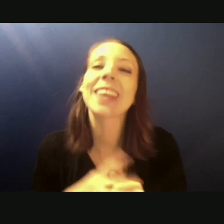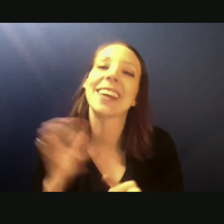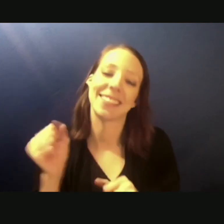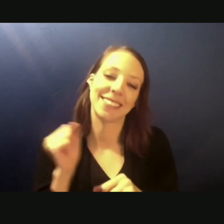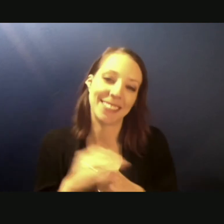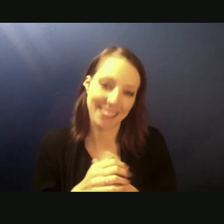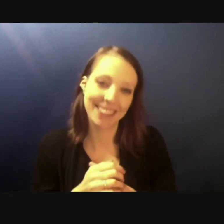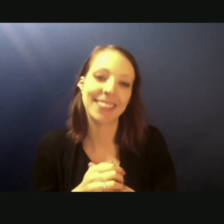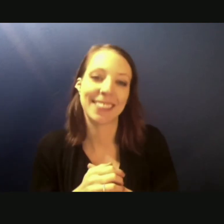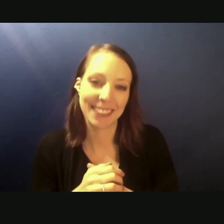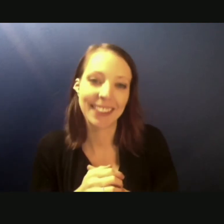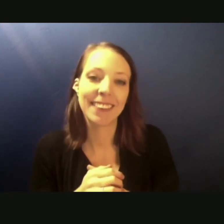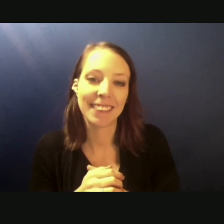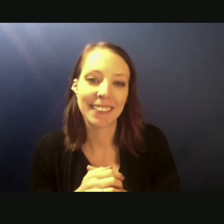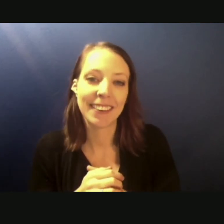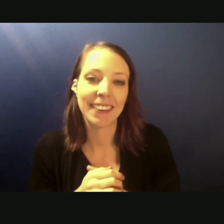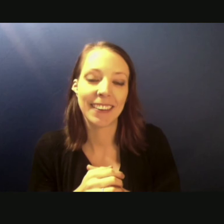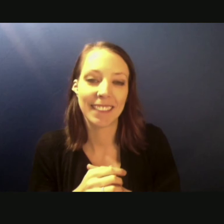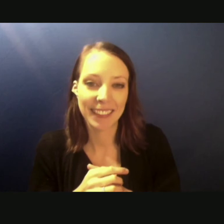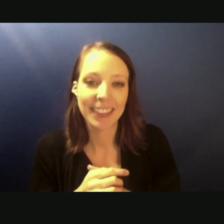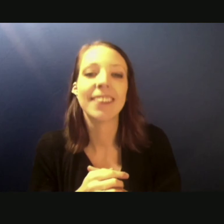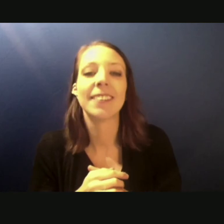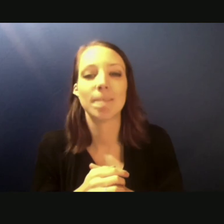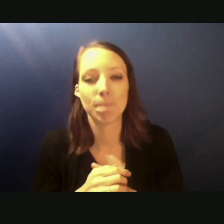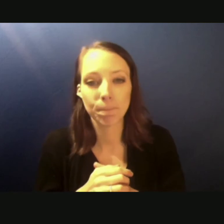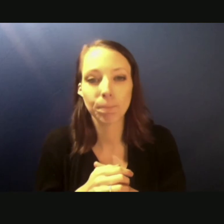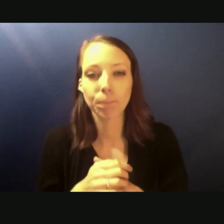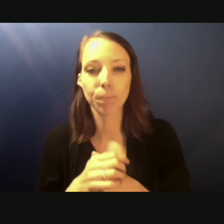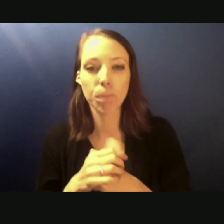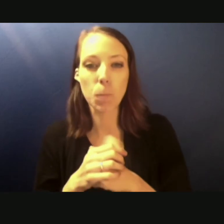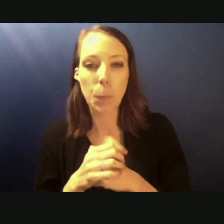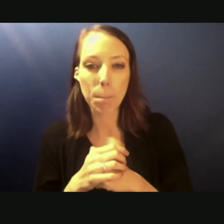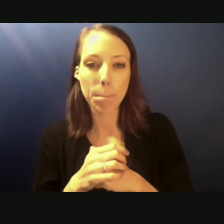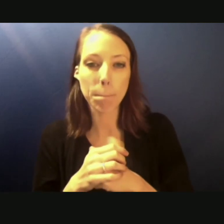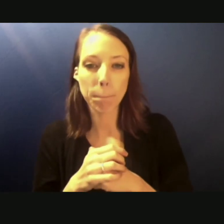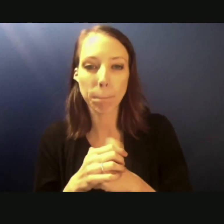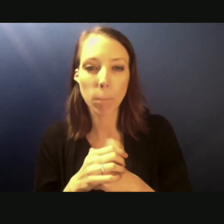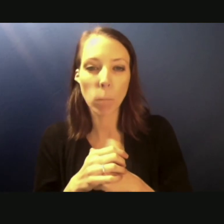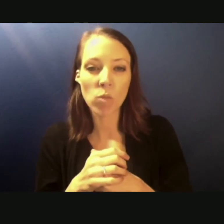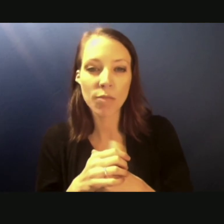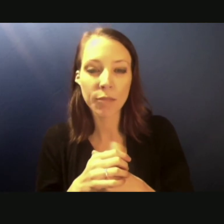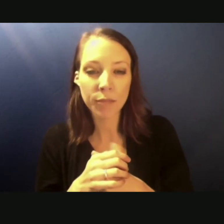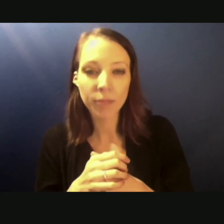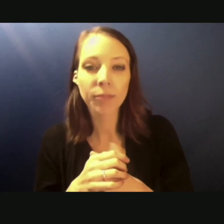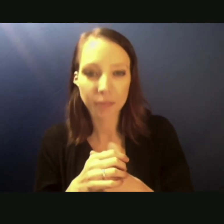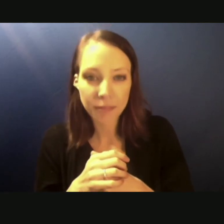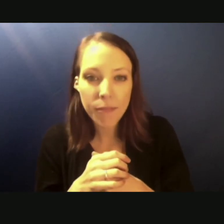same appreciation for the food, and so it being seasonal, that seasonal type of food,